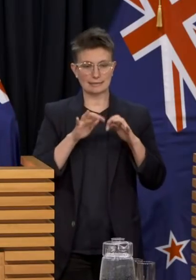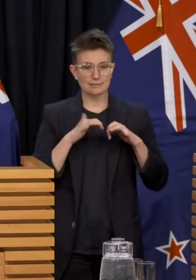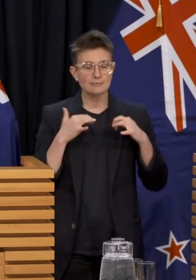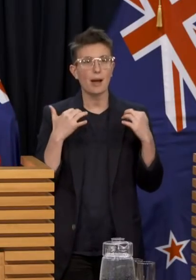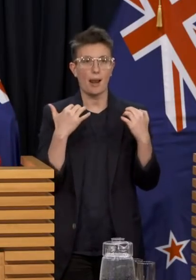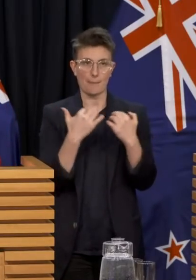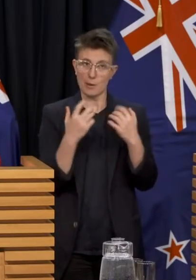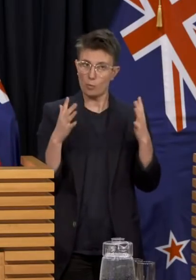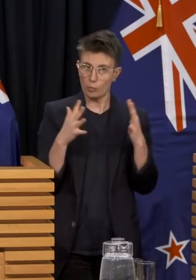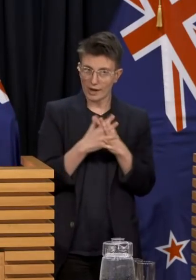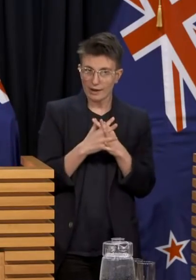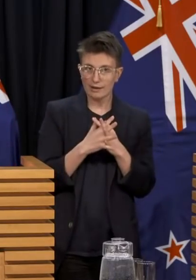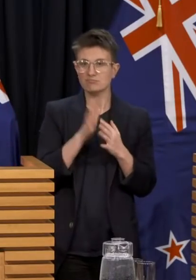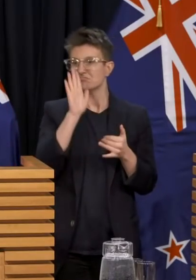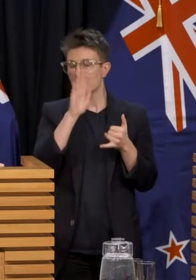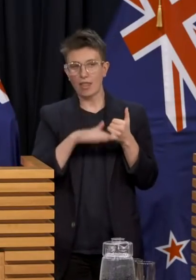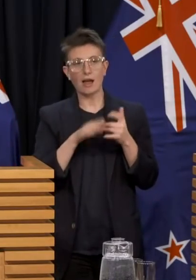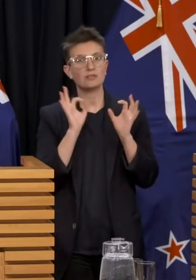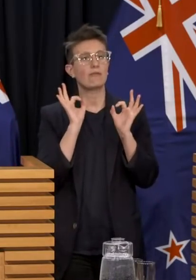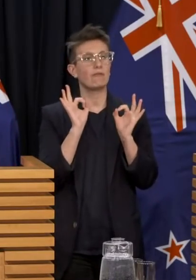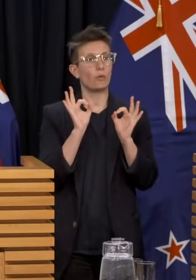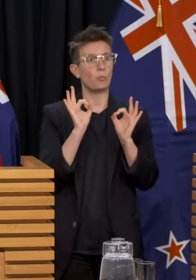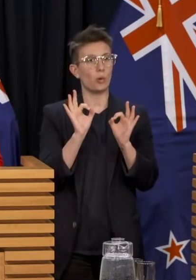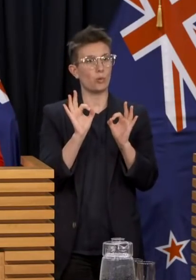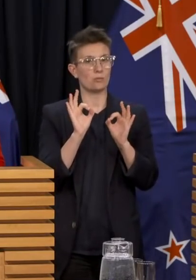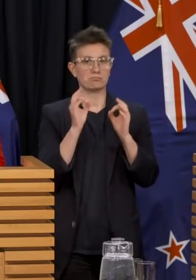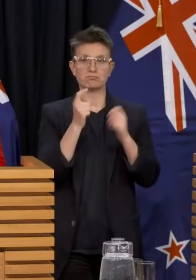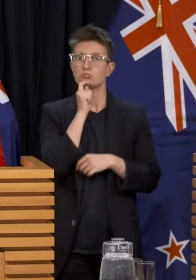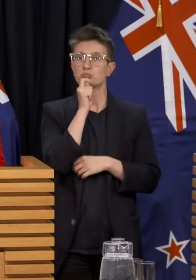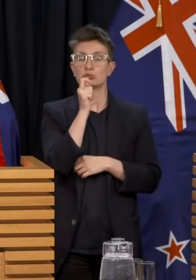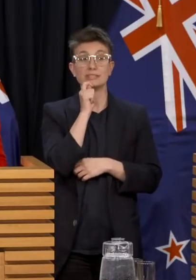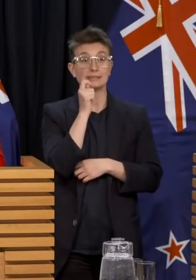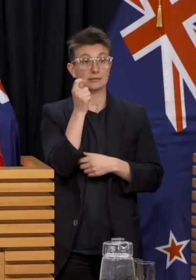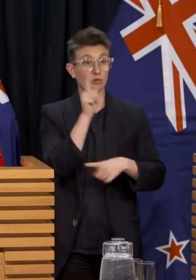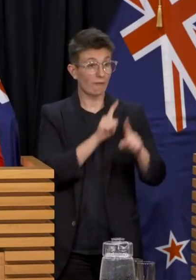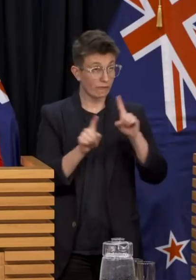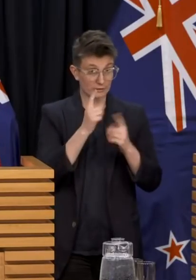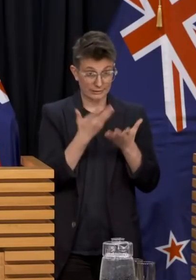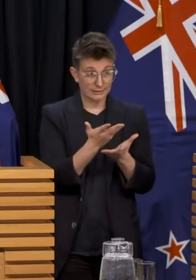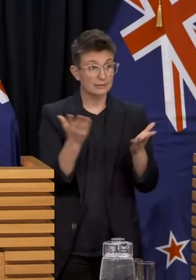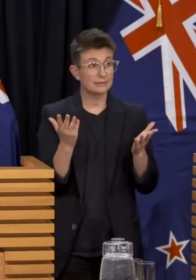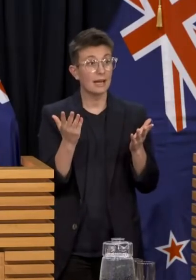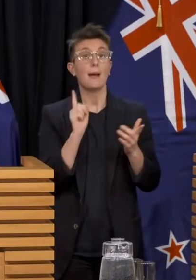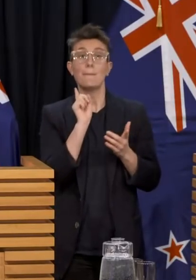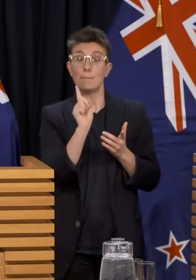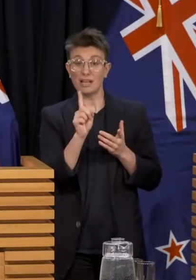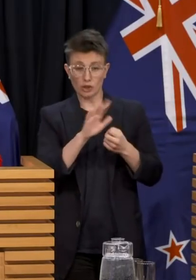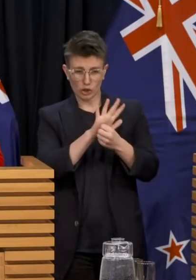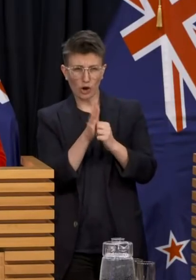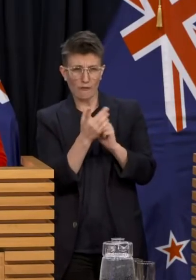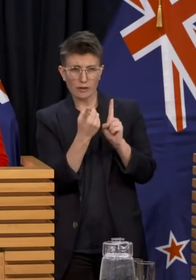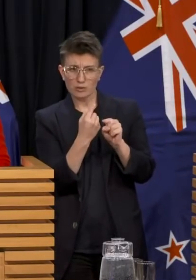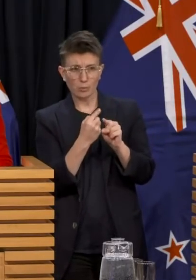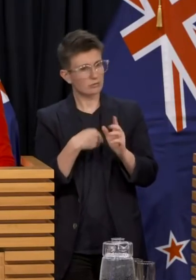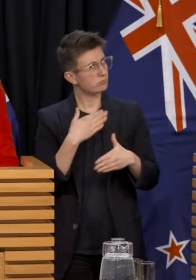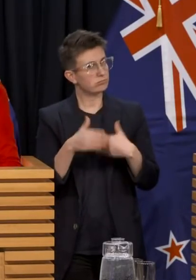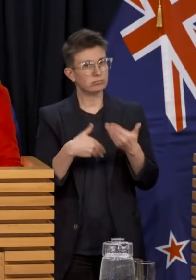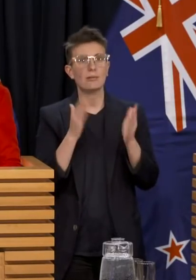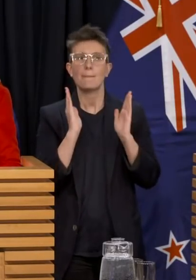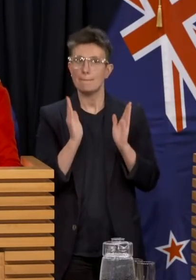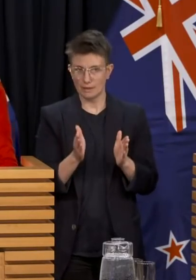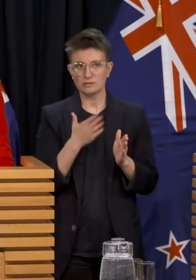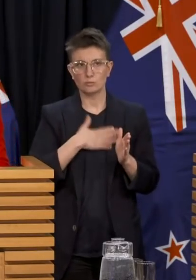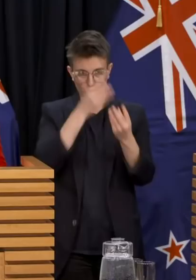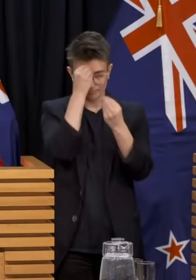conference, but our COVID response continues, and I want to give some detail on how that will work in the ongoing engagement